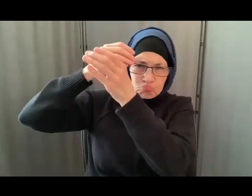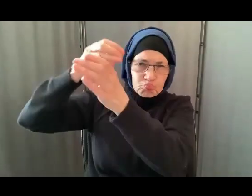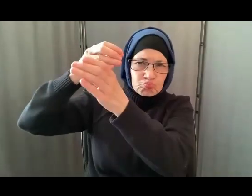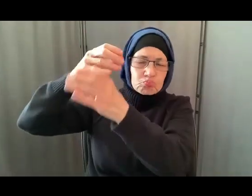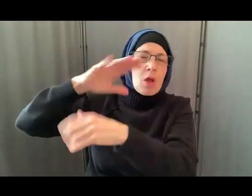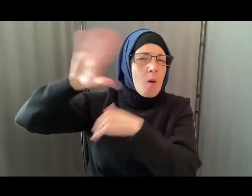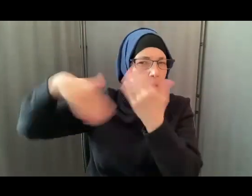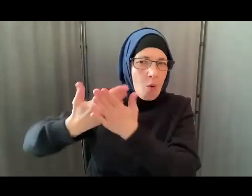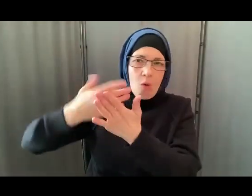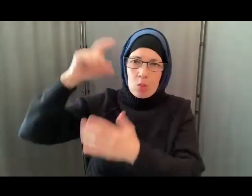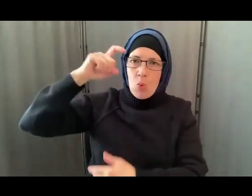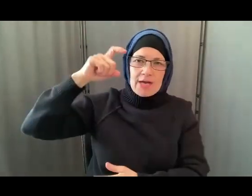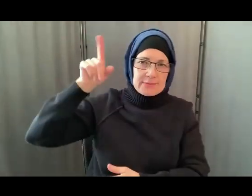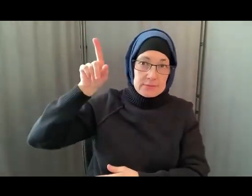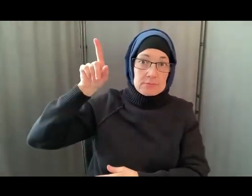ta'ala.